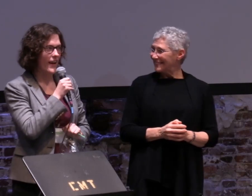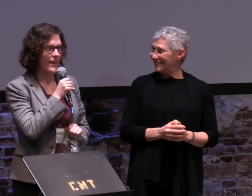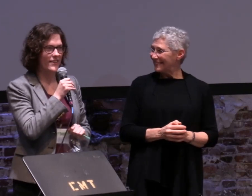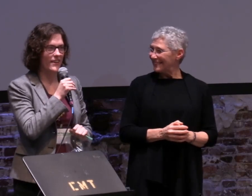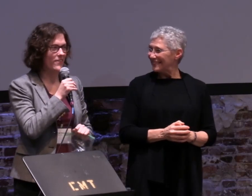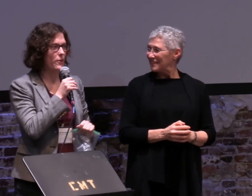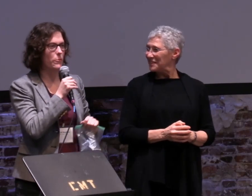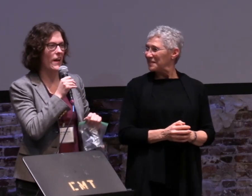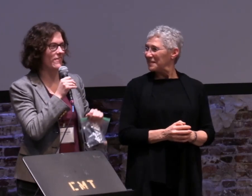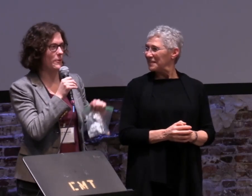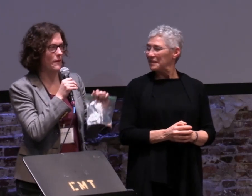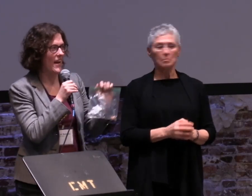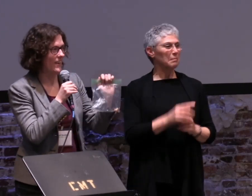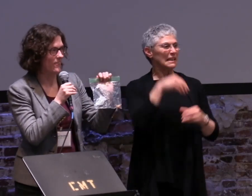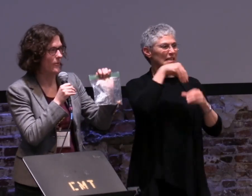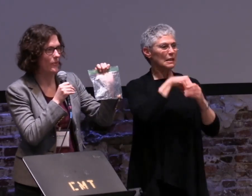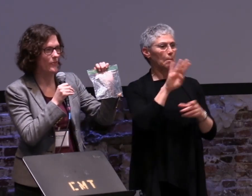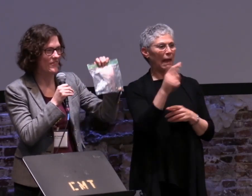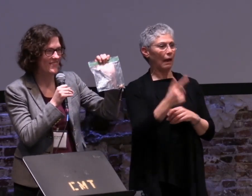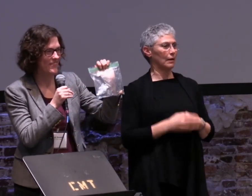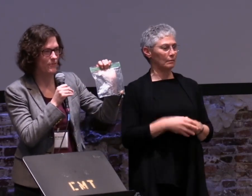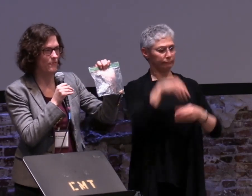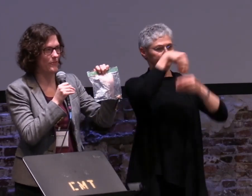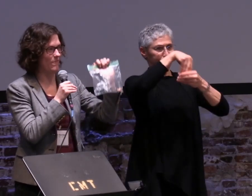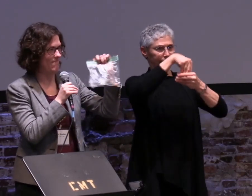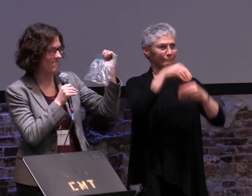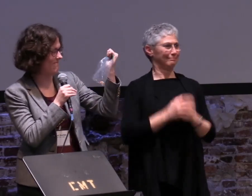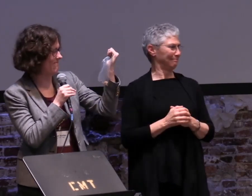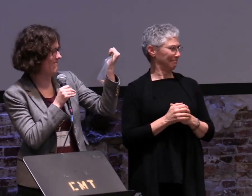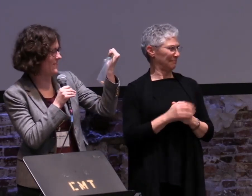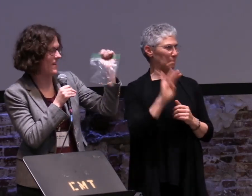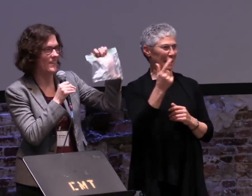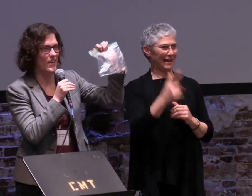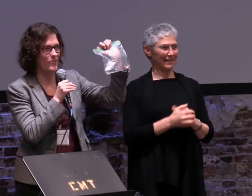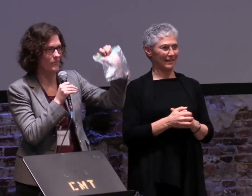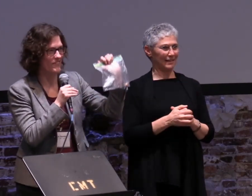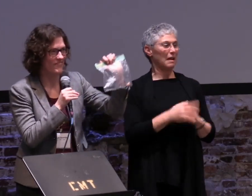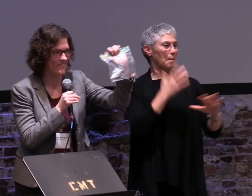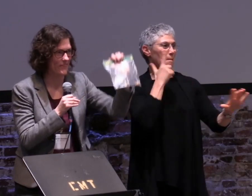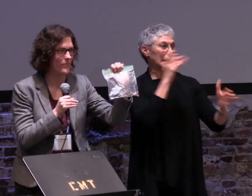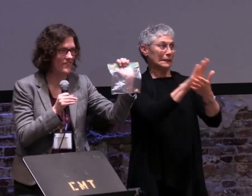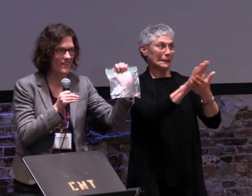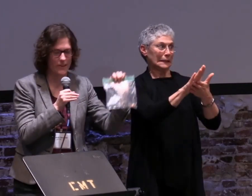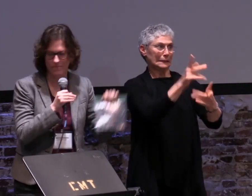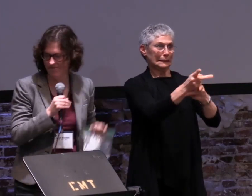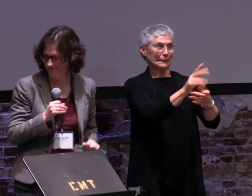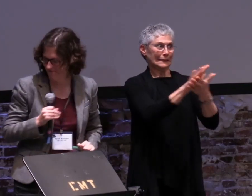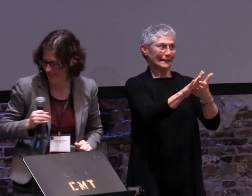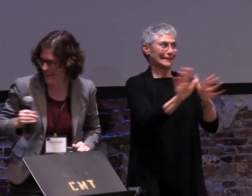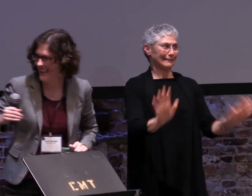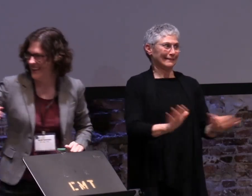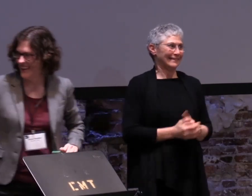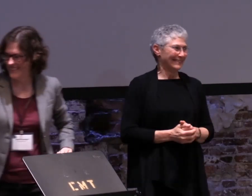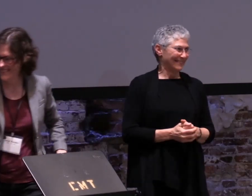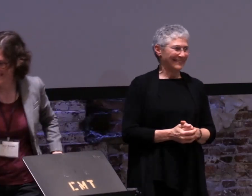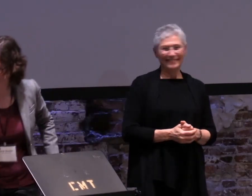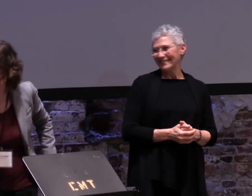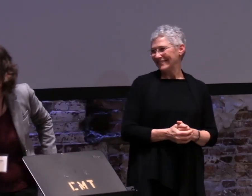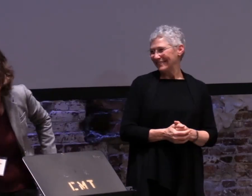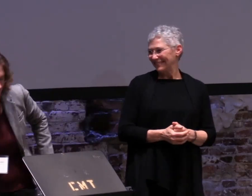And it's in a plastic bag, so just for sanitation reasons, so just heads up. Thanks.